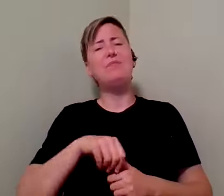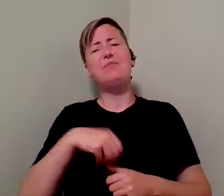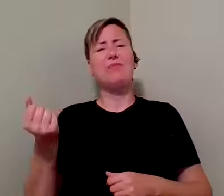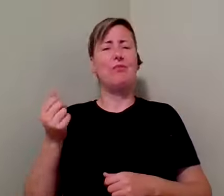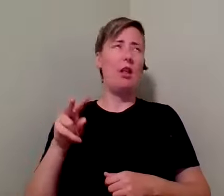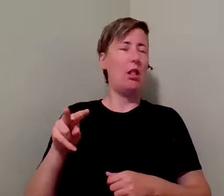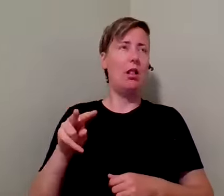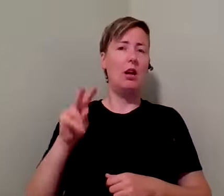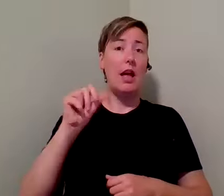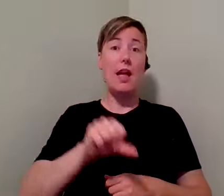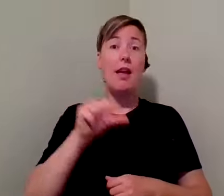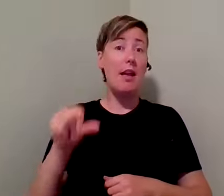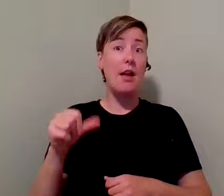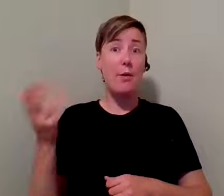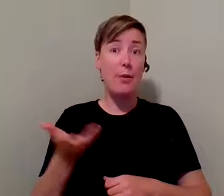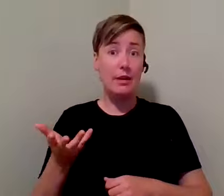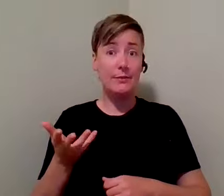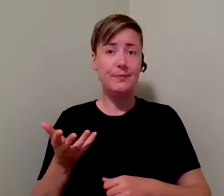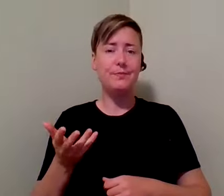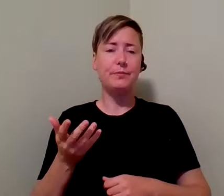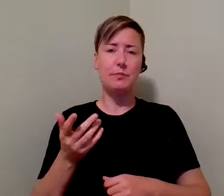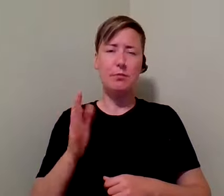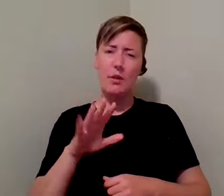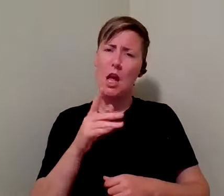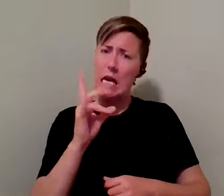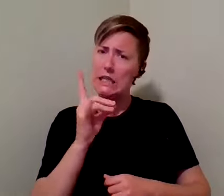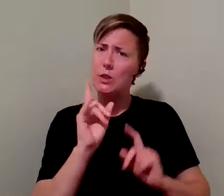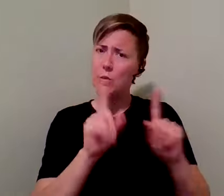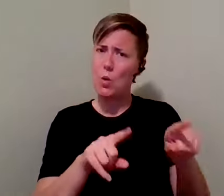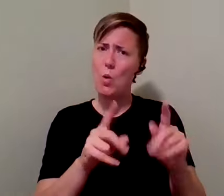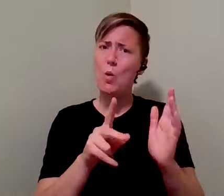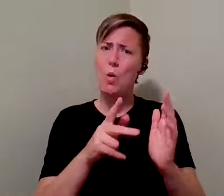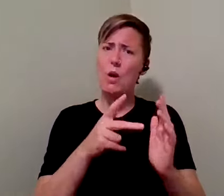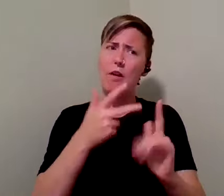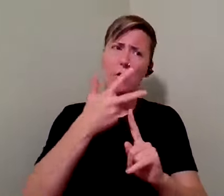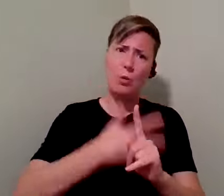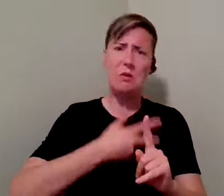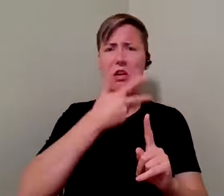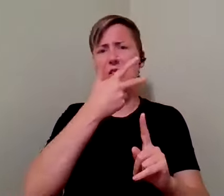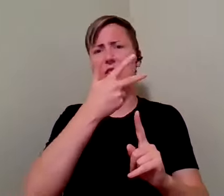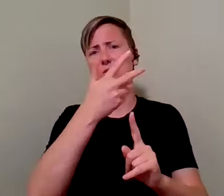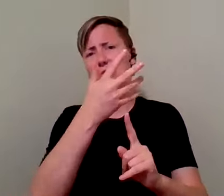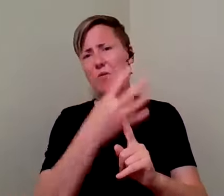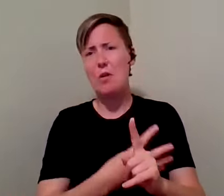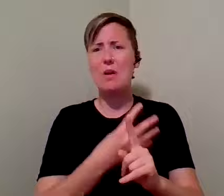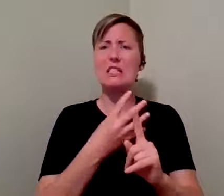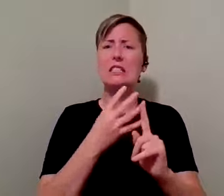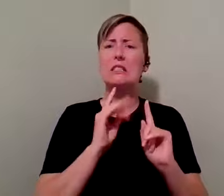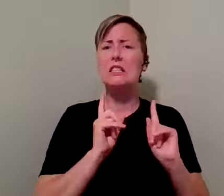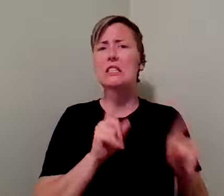every time, and I would go for meetings every 3 or 4 months. I'd go for 2 or 3 meetings. But every time I went for these meetings, they would